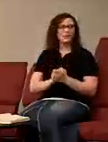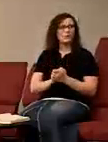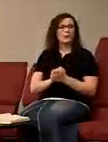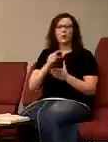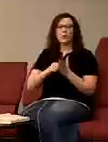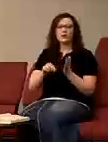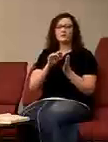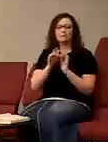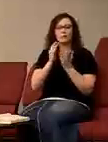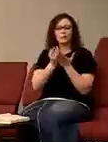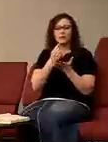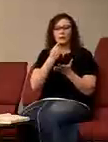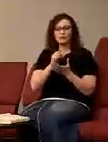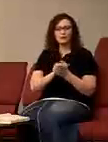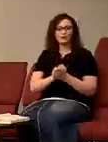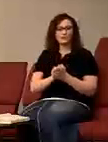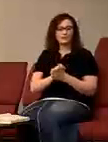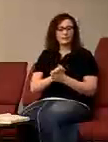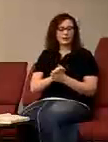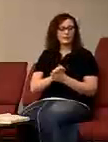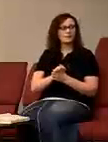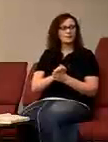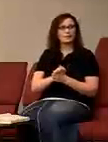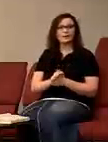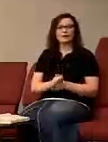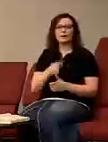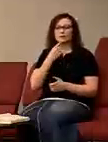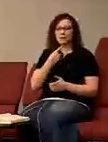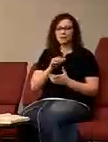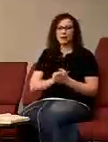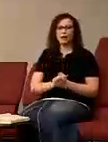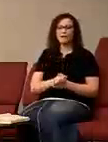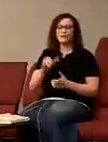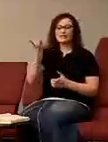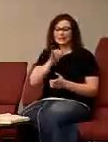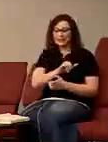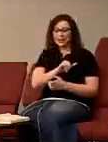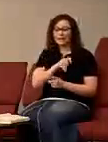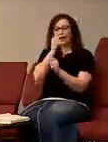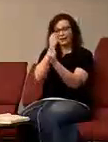says, of the same kind. That's right. And so,